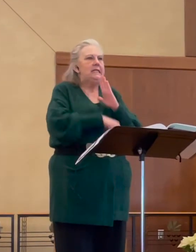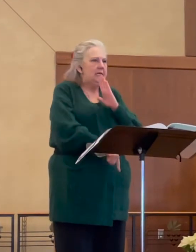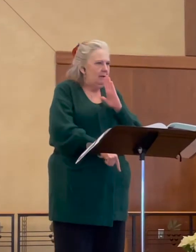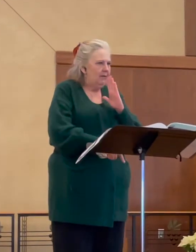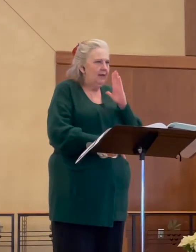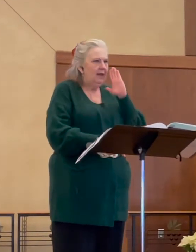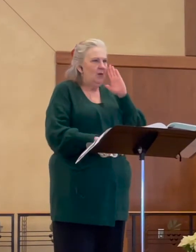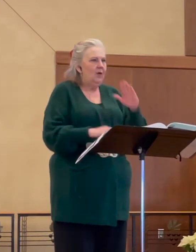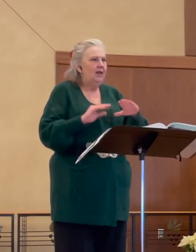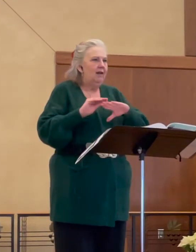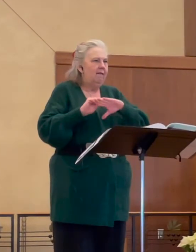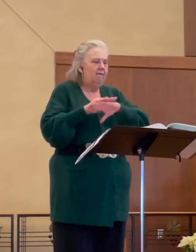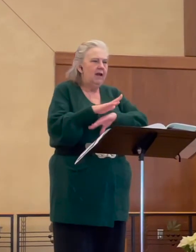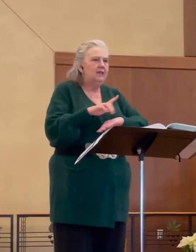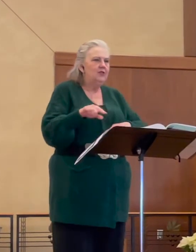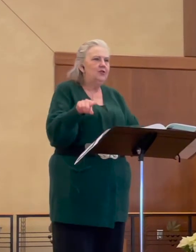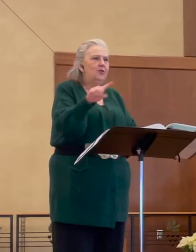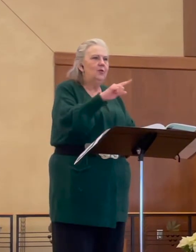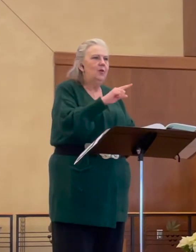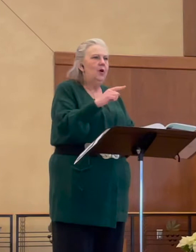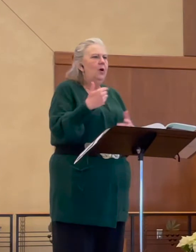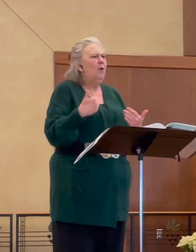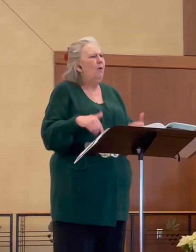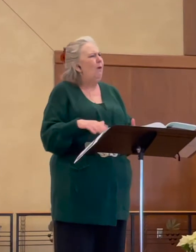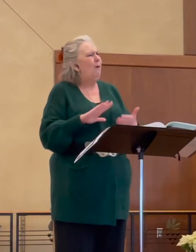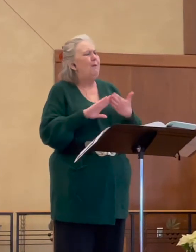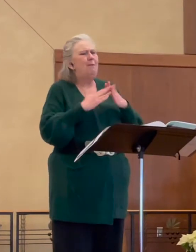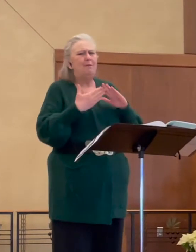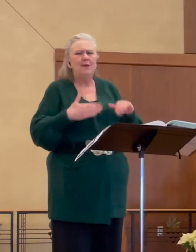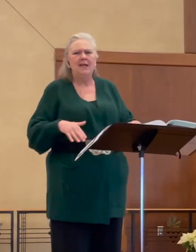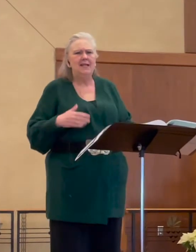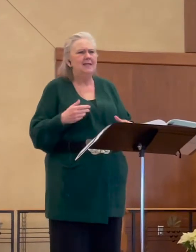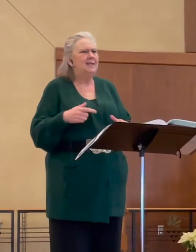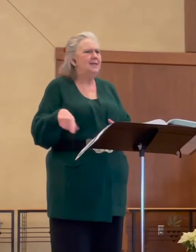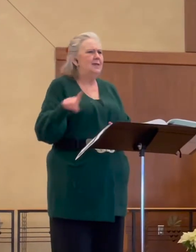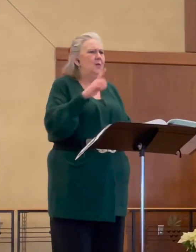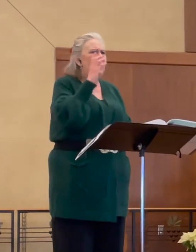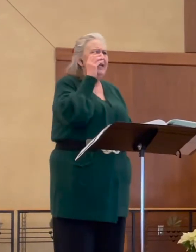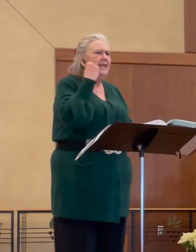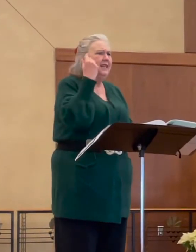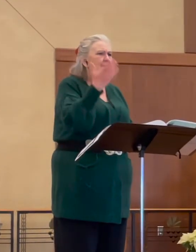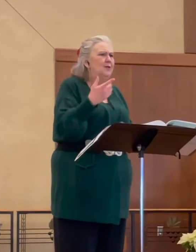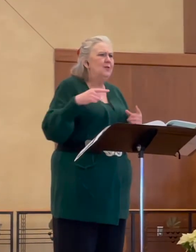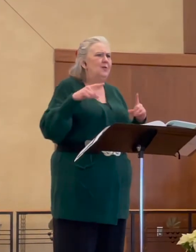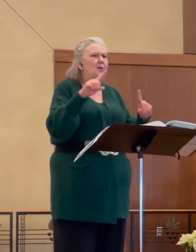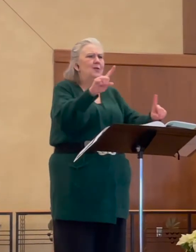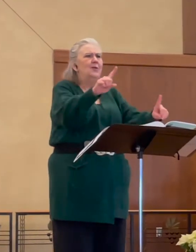will affect you, how much peace they will bring you in the coming years